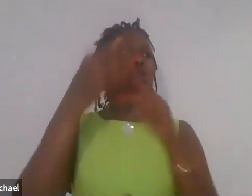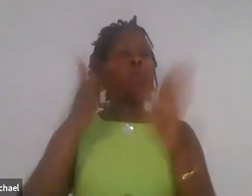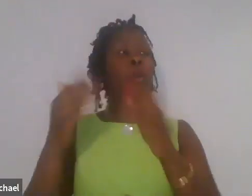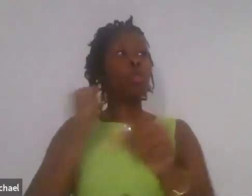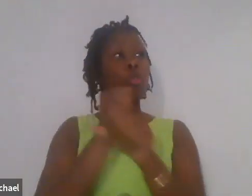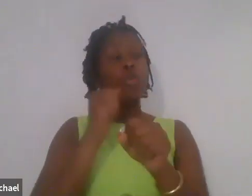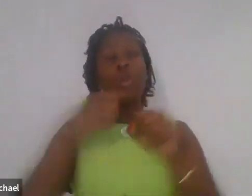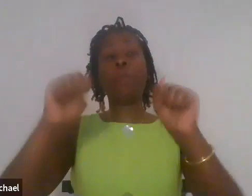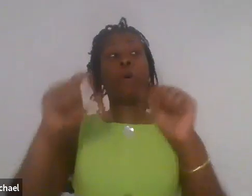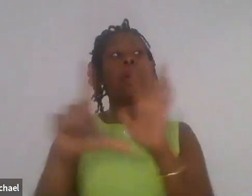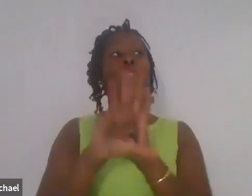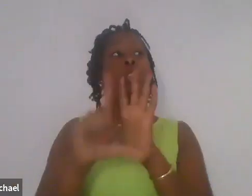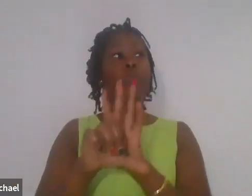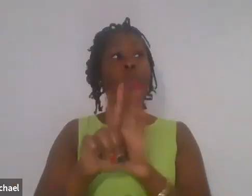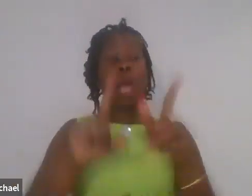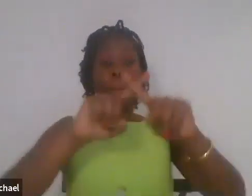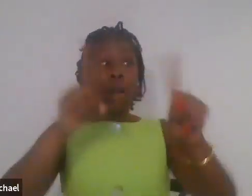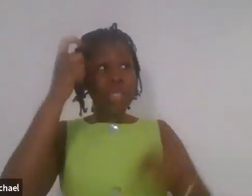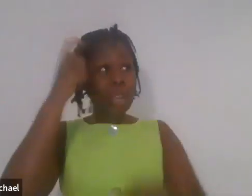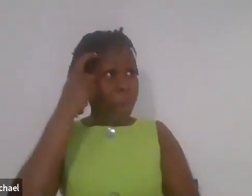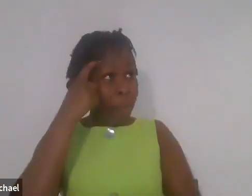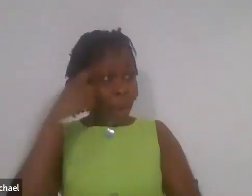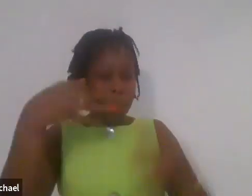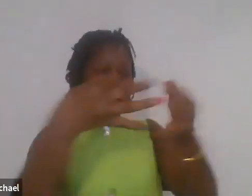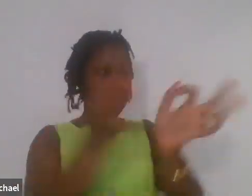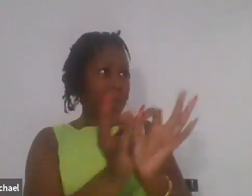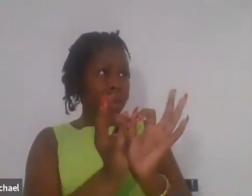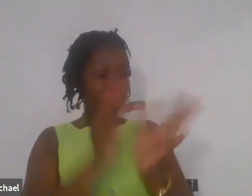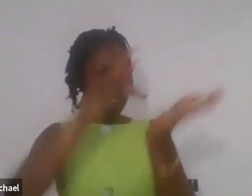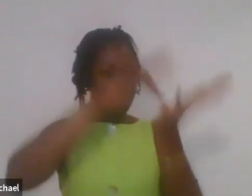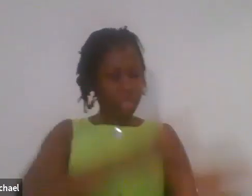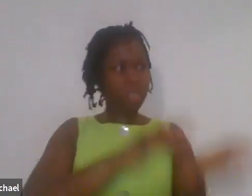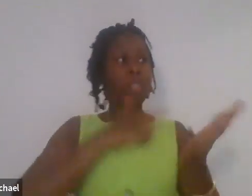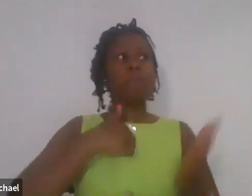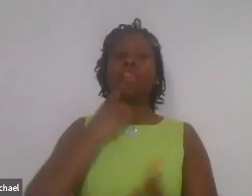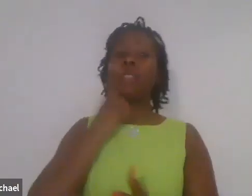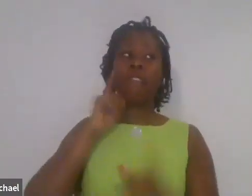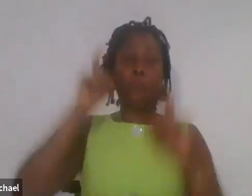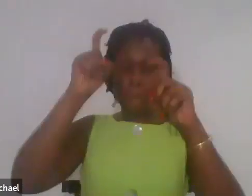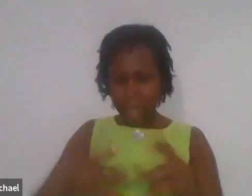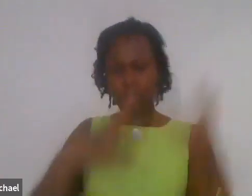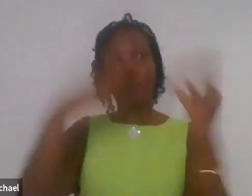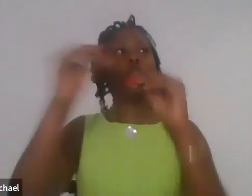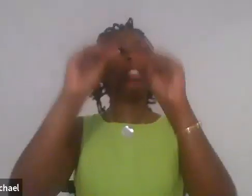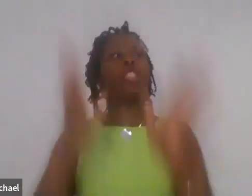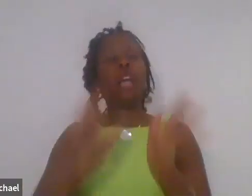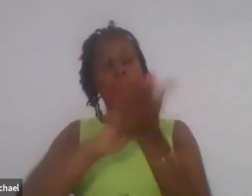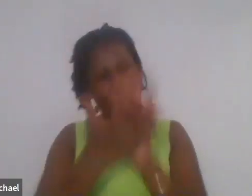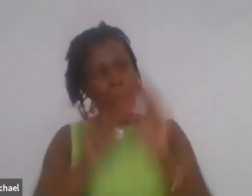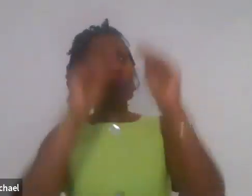got the opportunity. I did diploma in law. But remember, my family insisted that since I'm deaf, I have